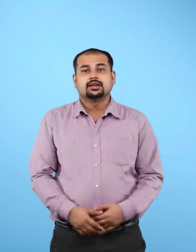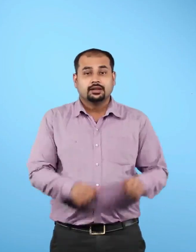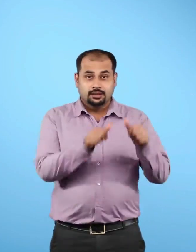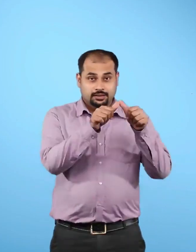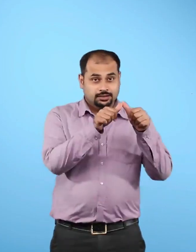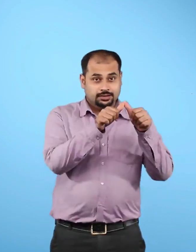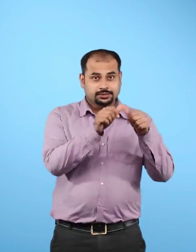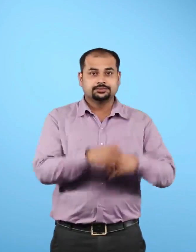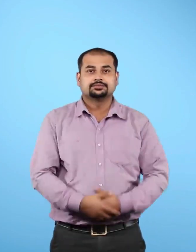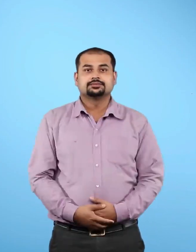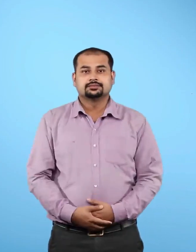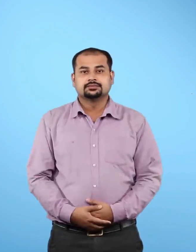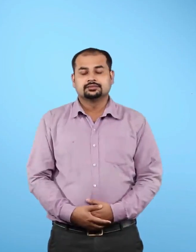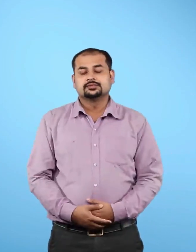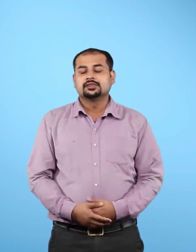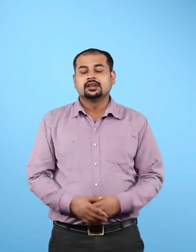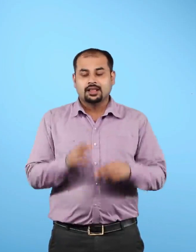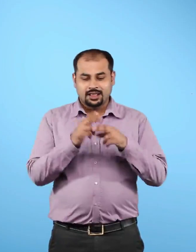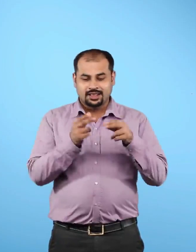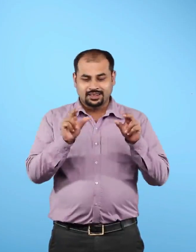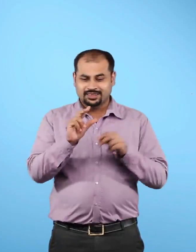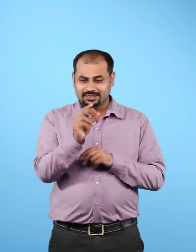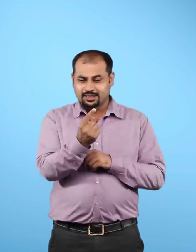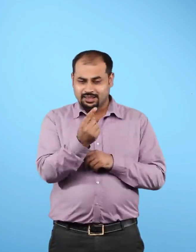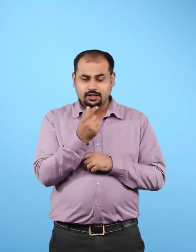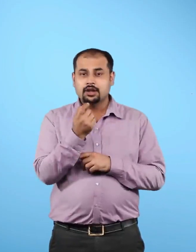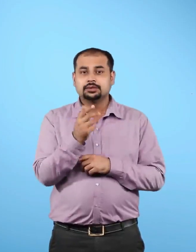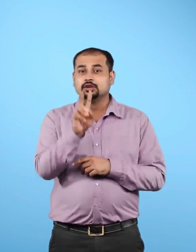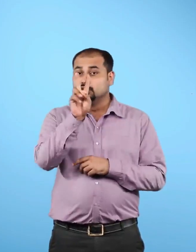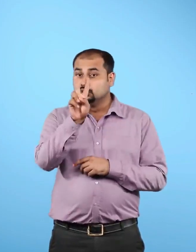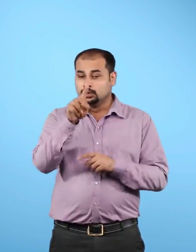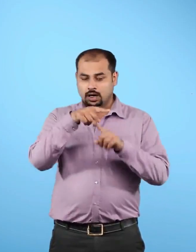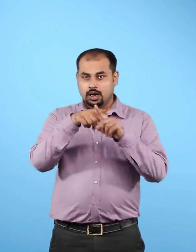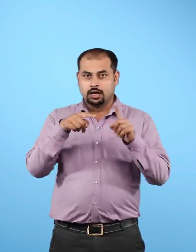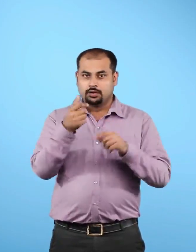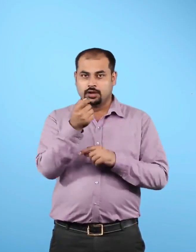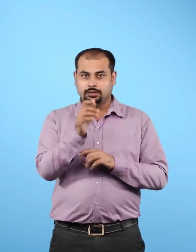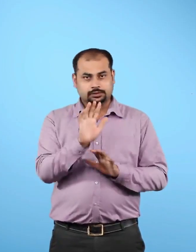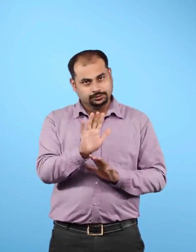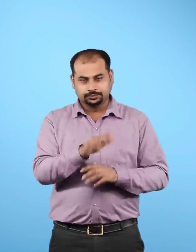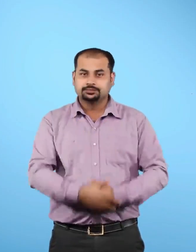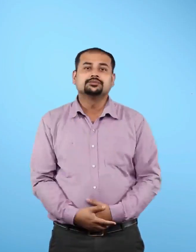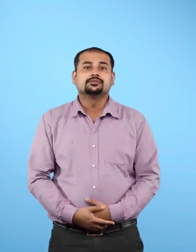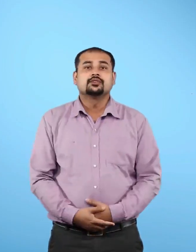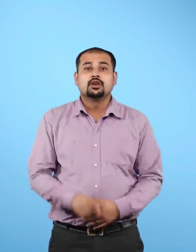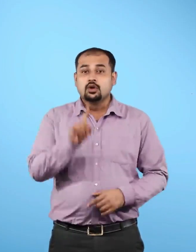Part A. An egg costs 2.5 rupees. How much